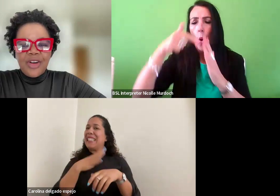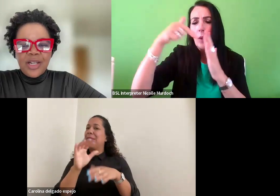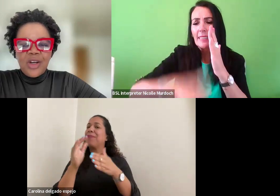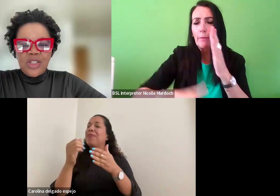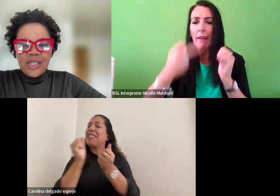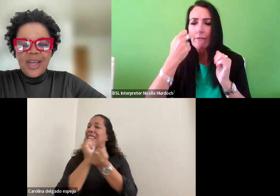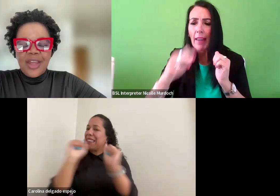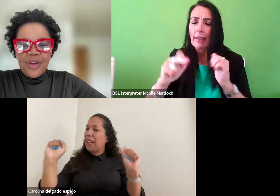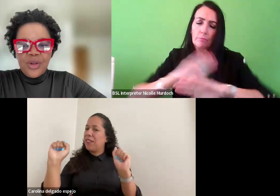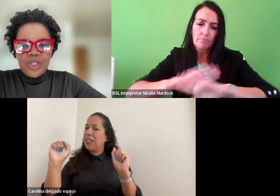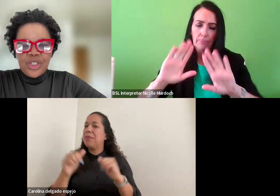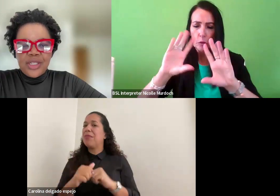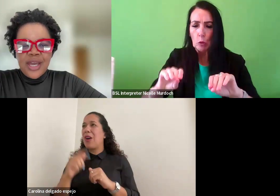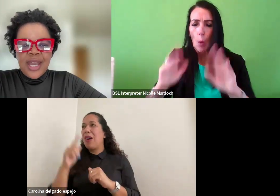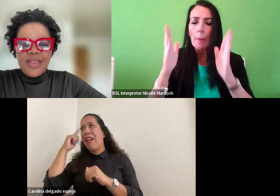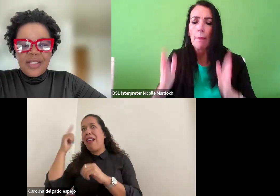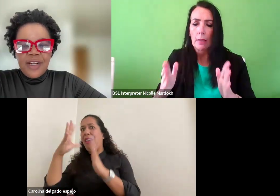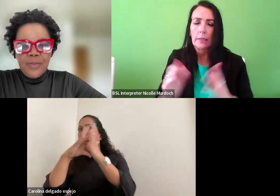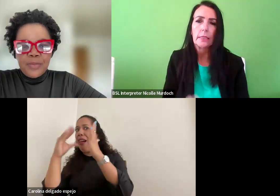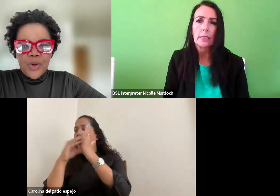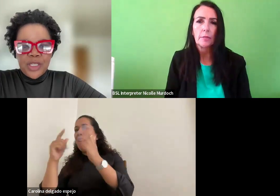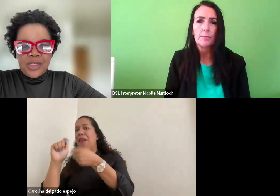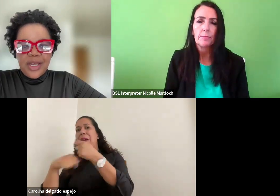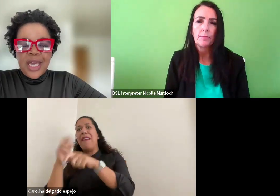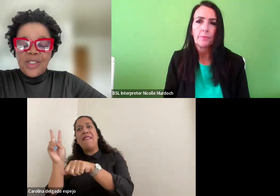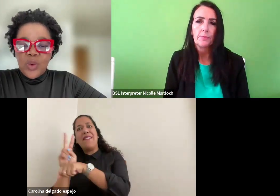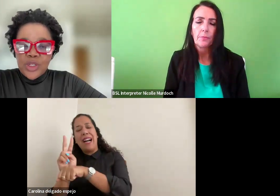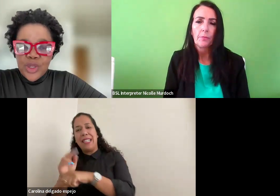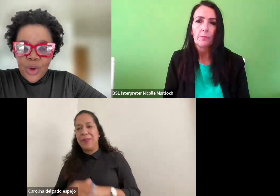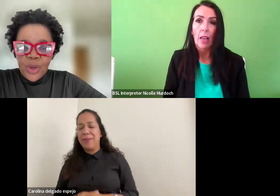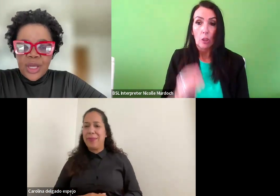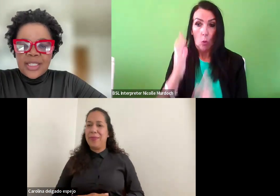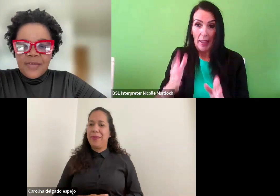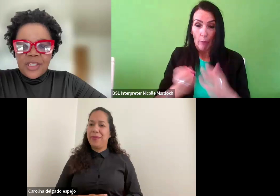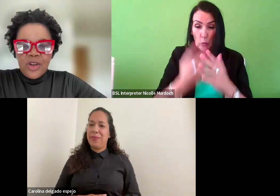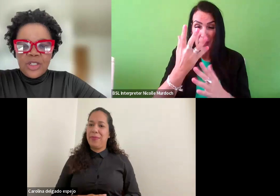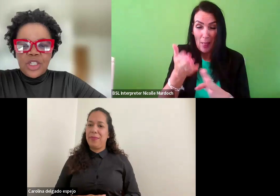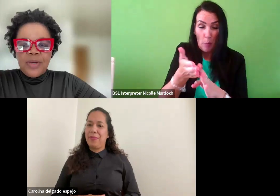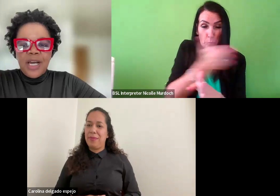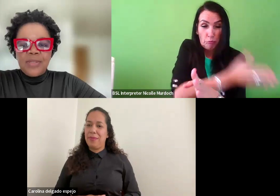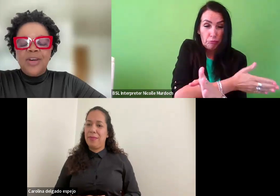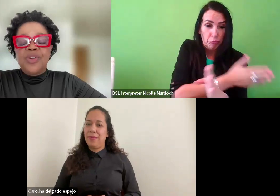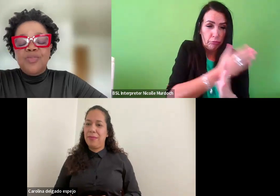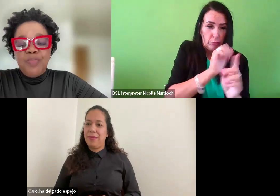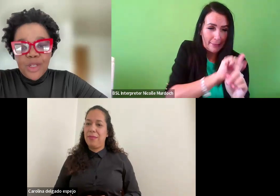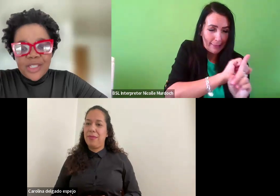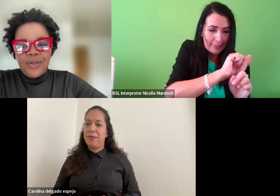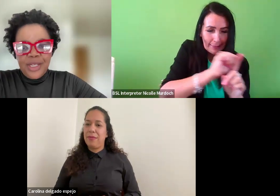should inherently consider ethical questions in the development process. In doing so, civic technology